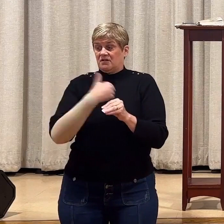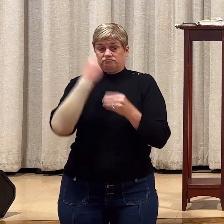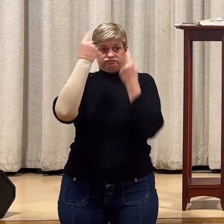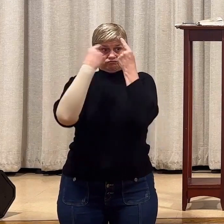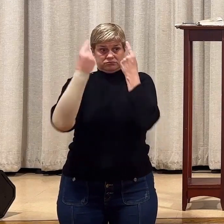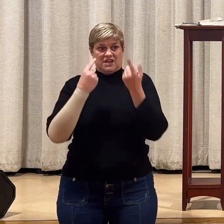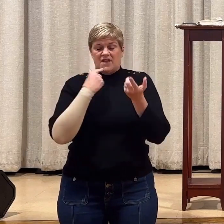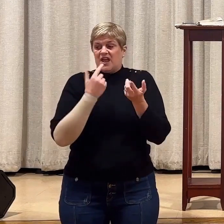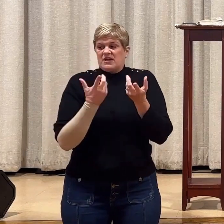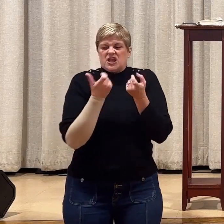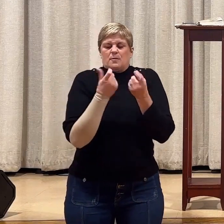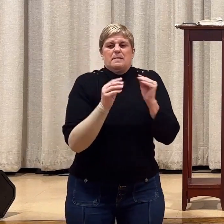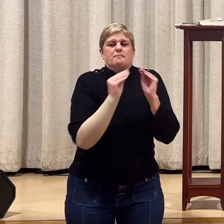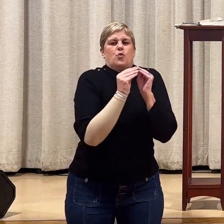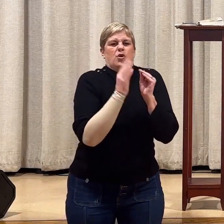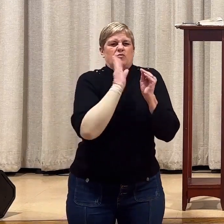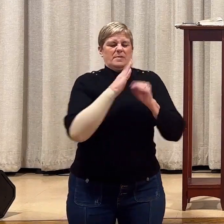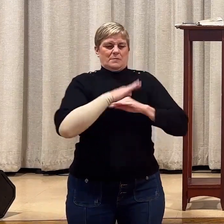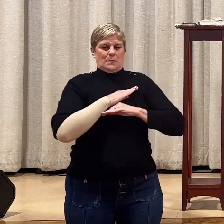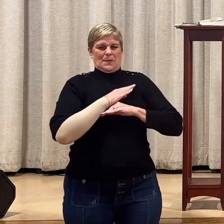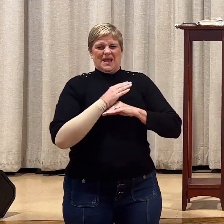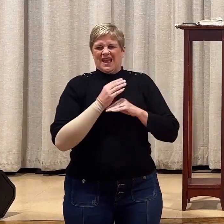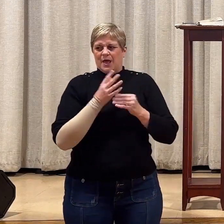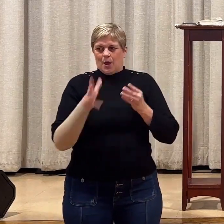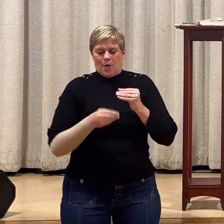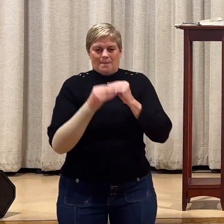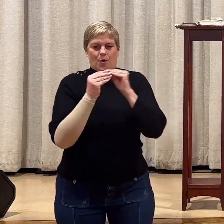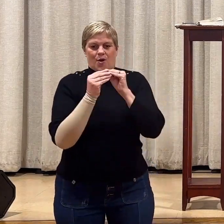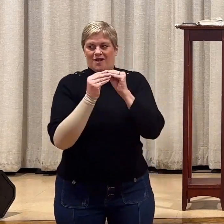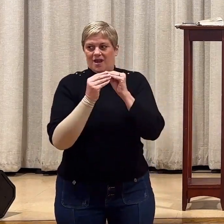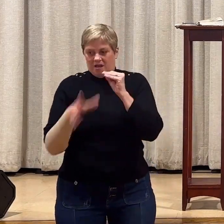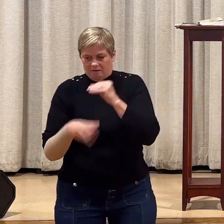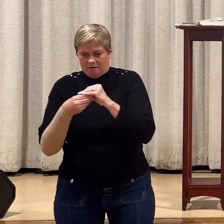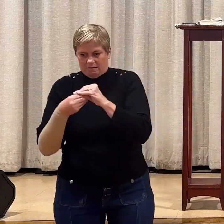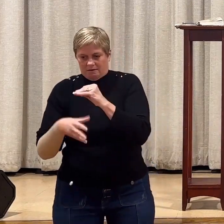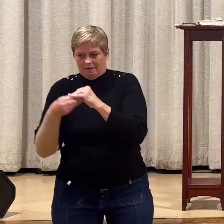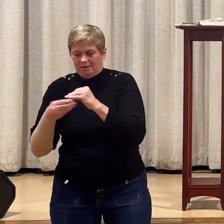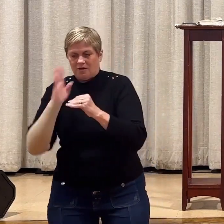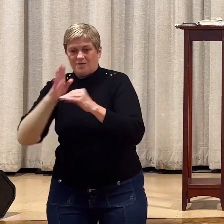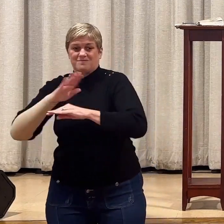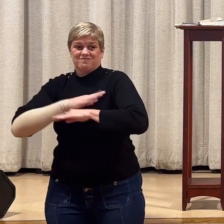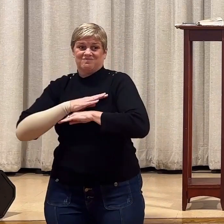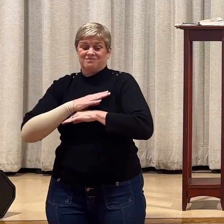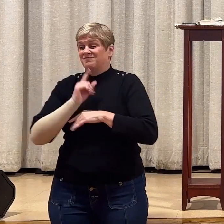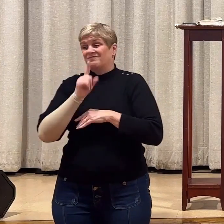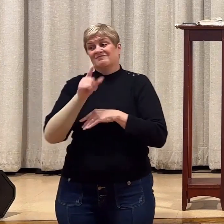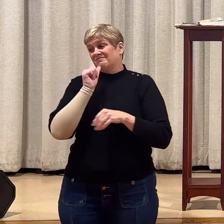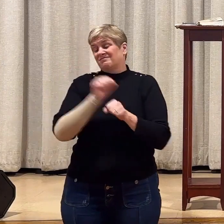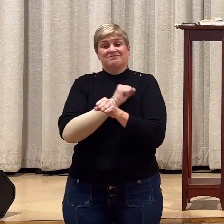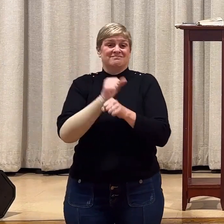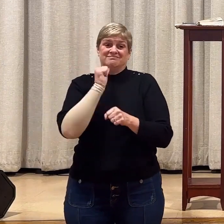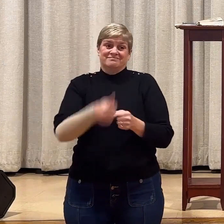then I would finally be happy. But you see, that will never make you more happy.